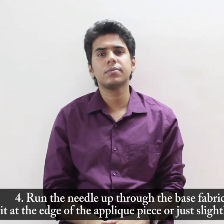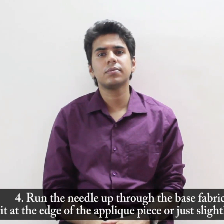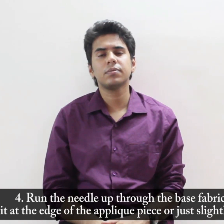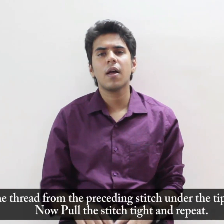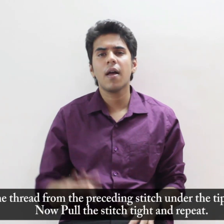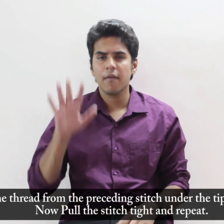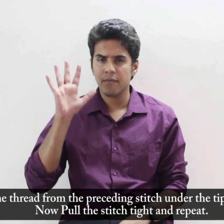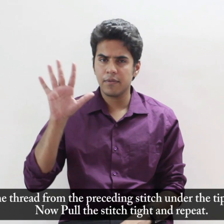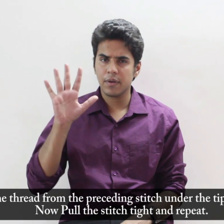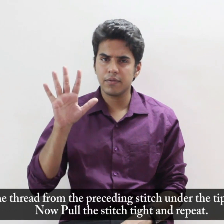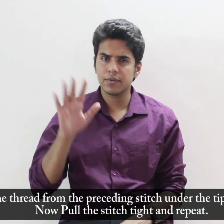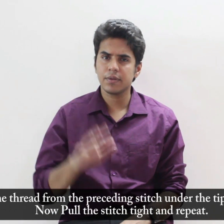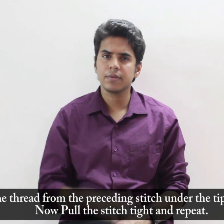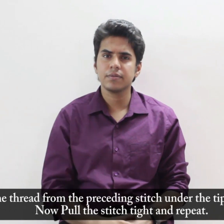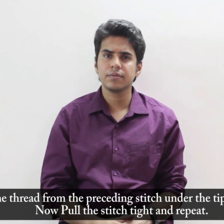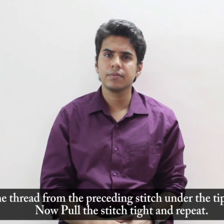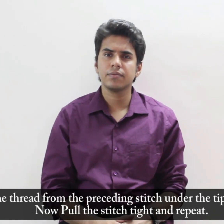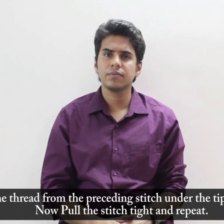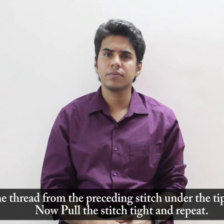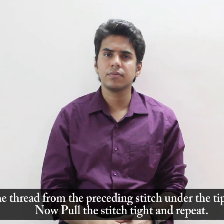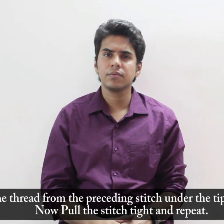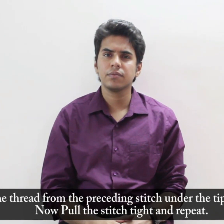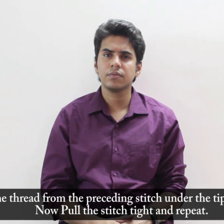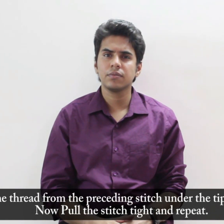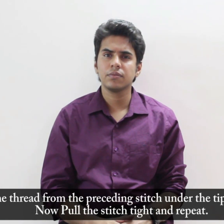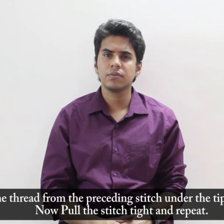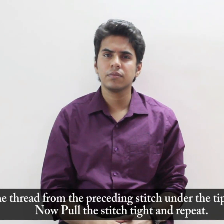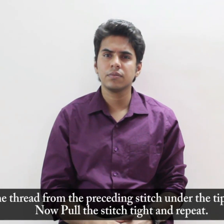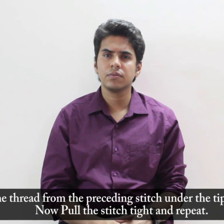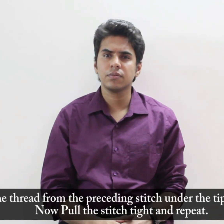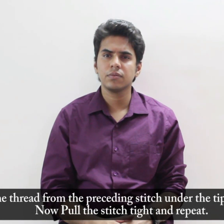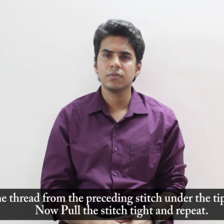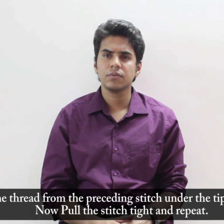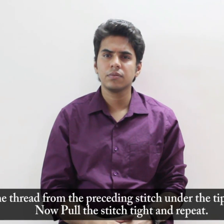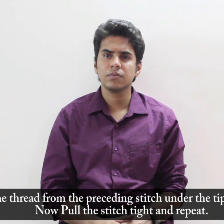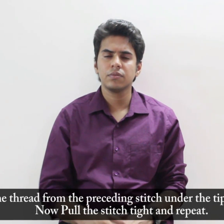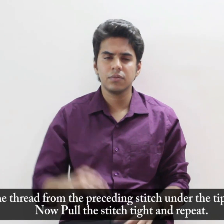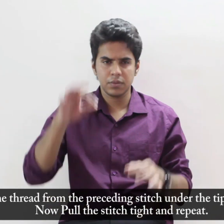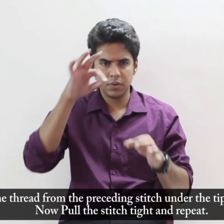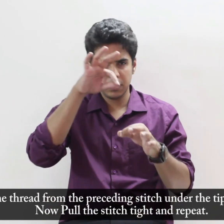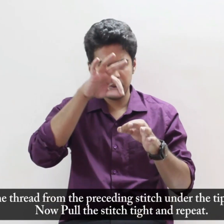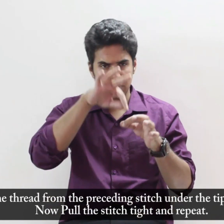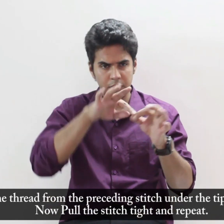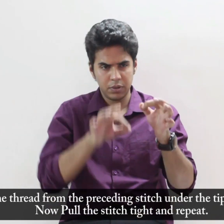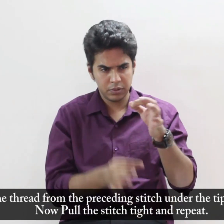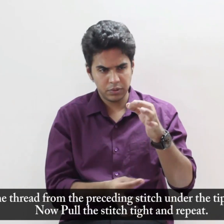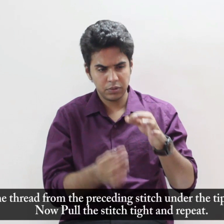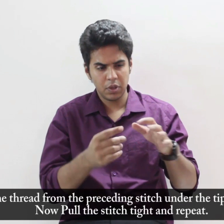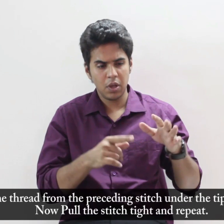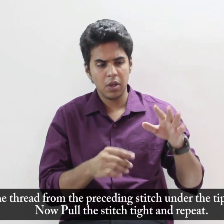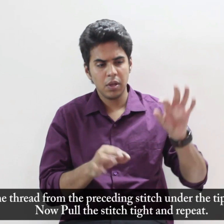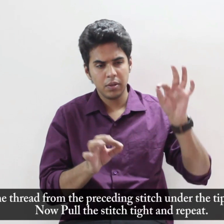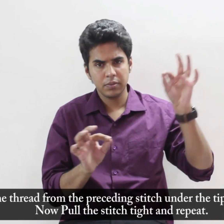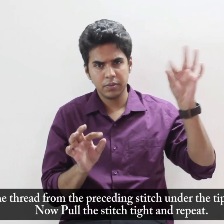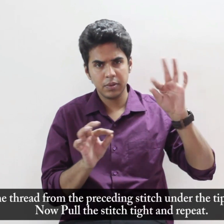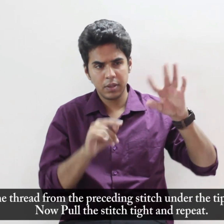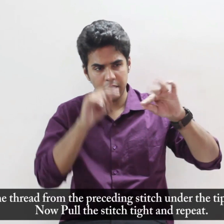Number 5. Catch the thread from the preceding stitch under the tip of the needle. Now pull the stitch tight